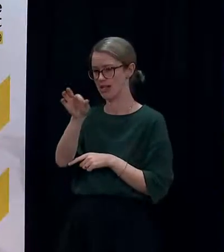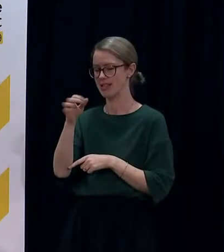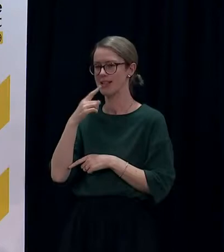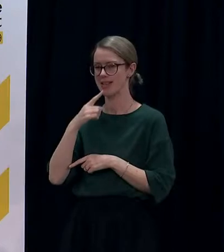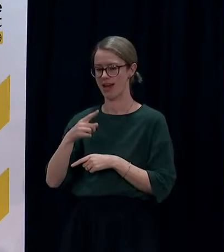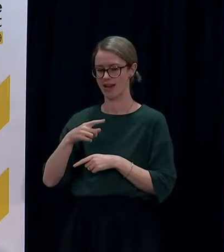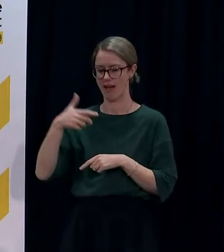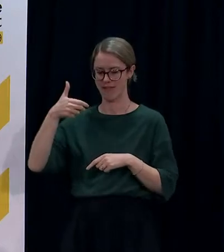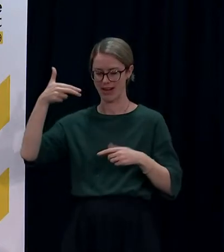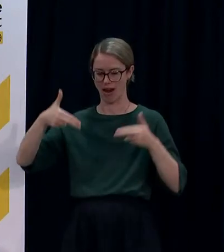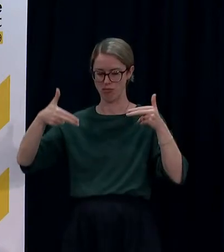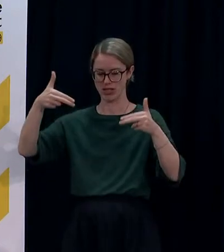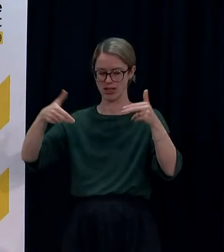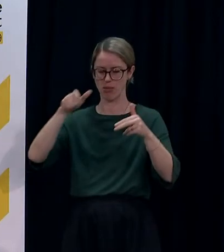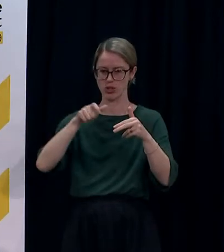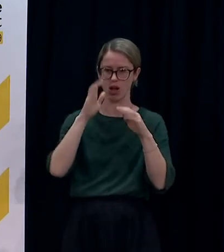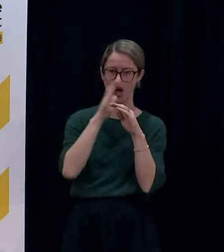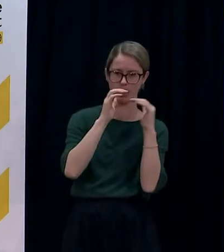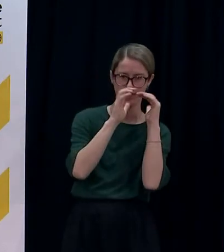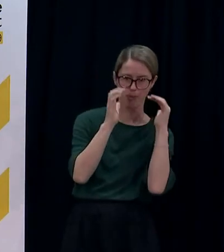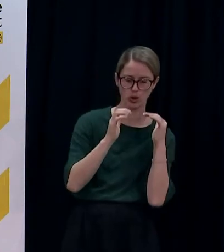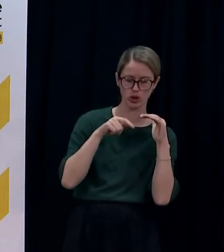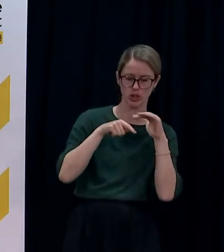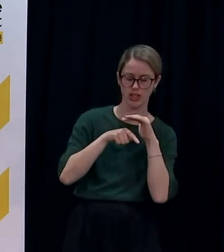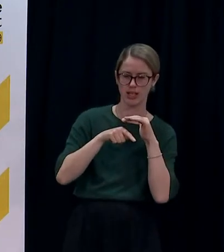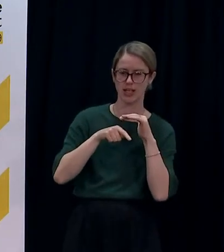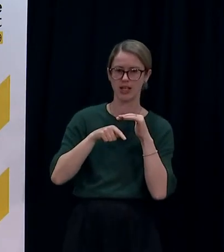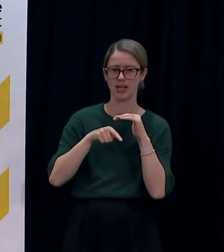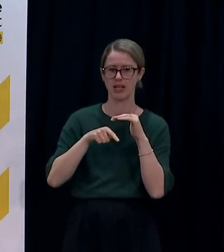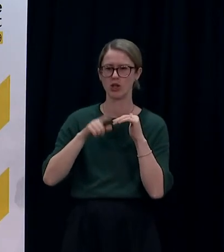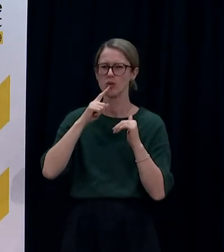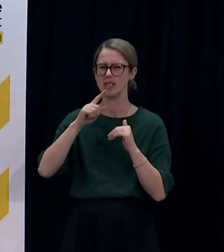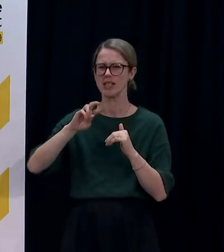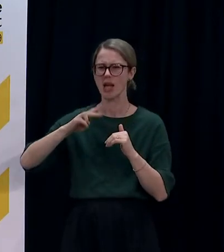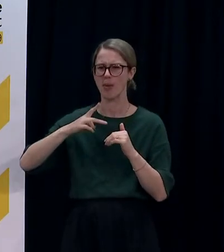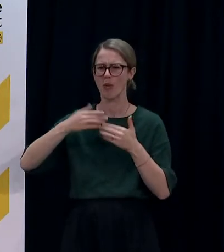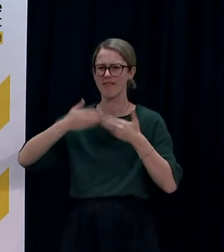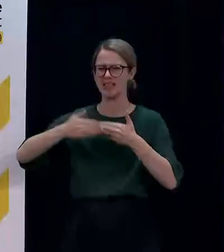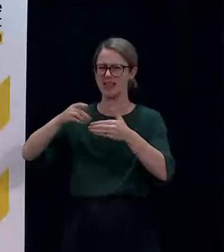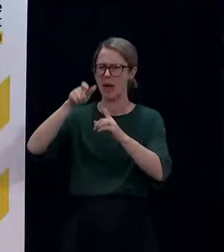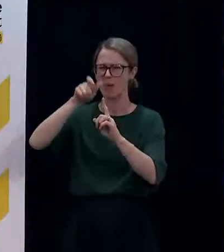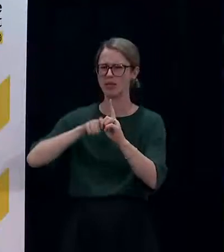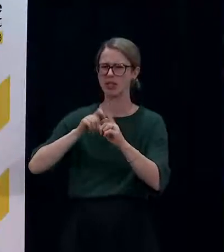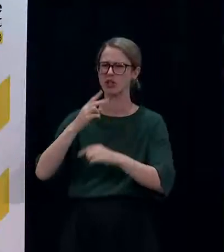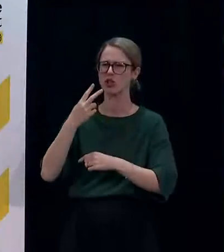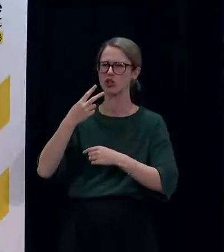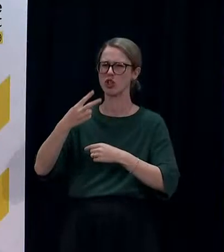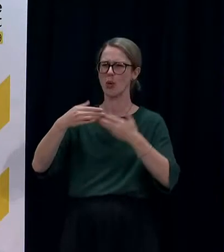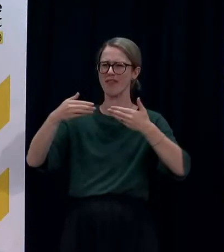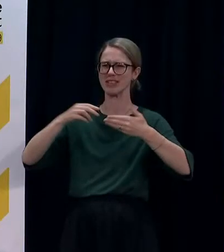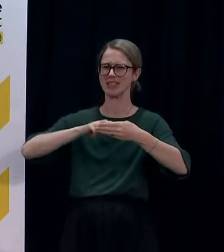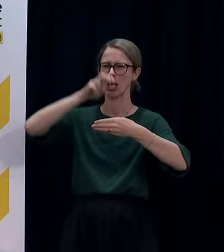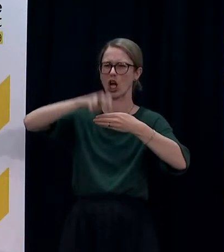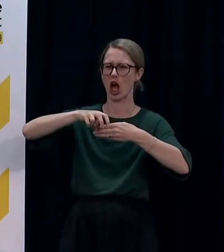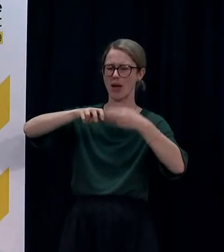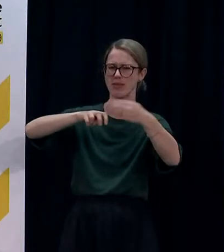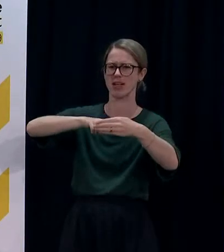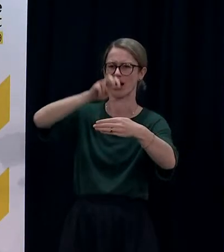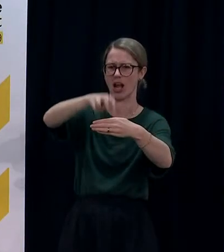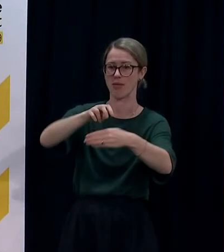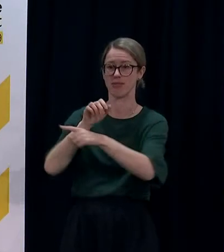CCTV of the person in the bush. You also said the place is double fenced. Did they climb 2 fences to get out? They